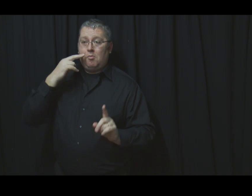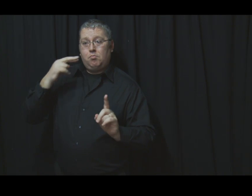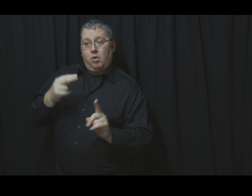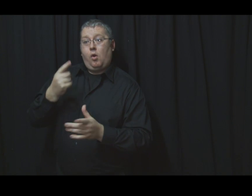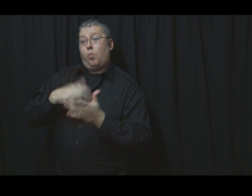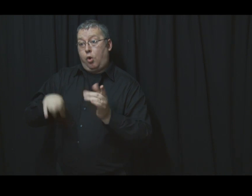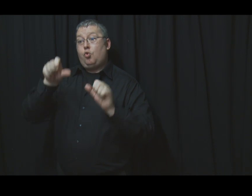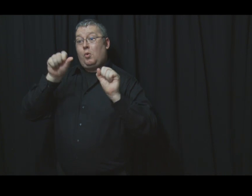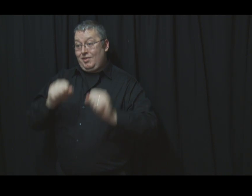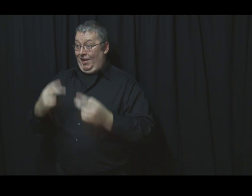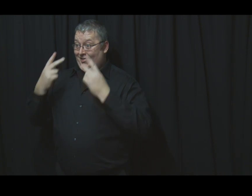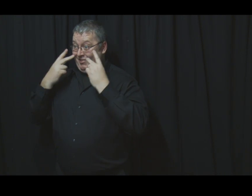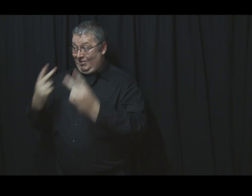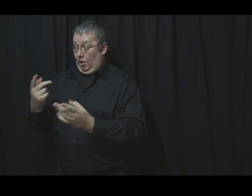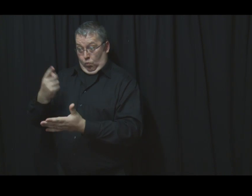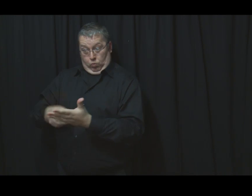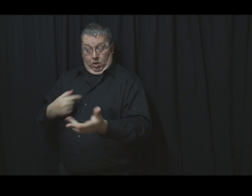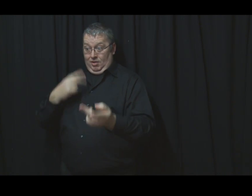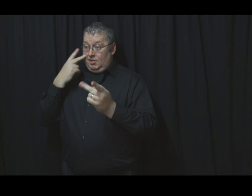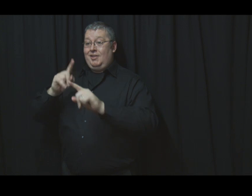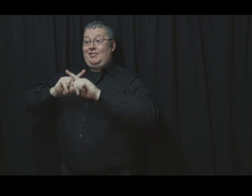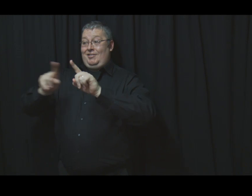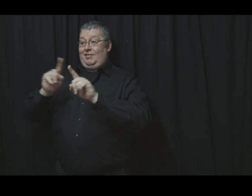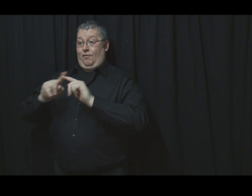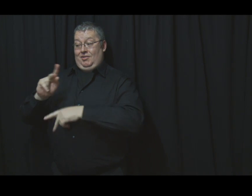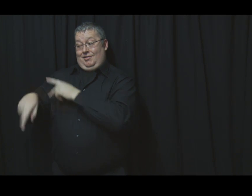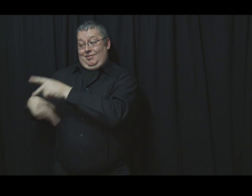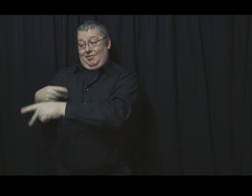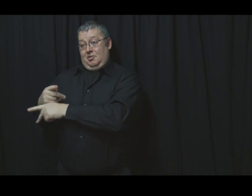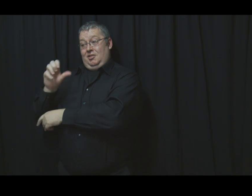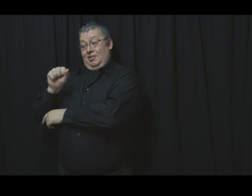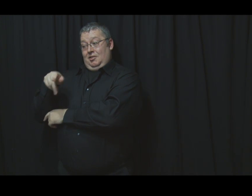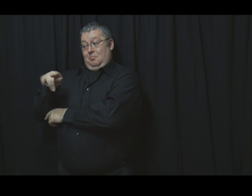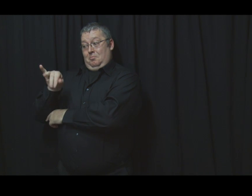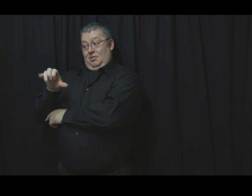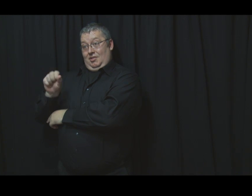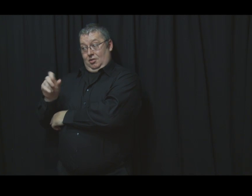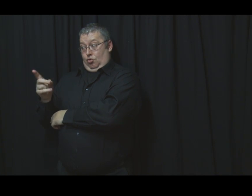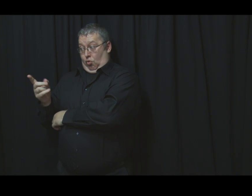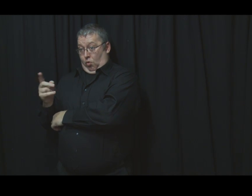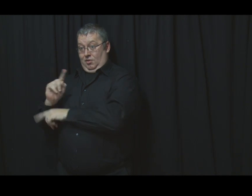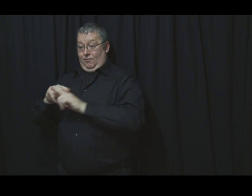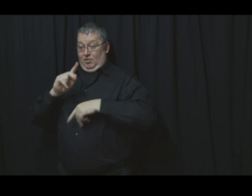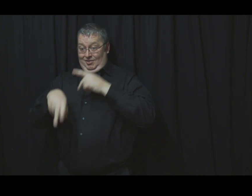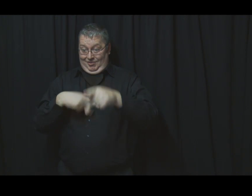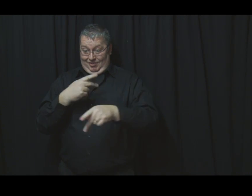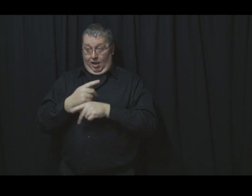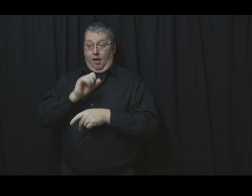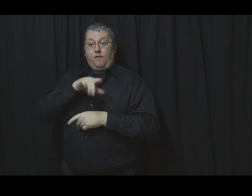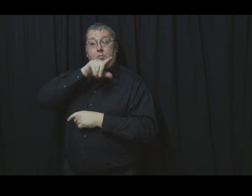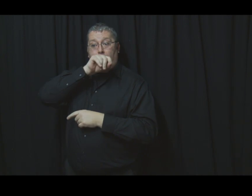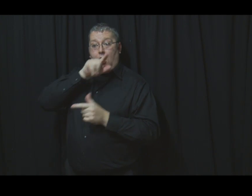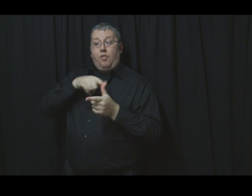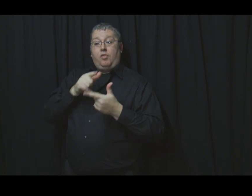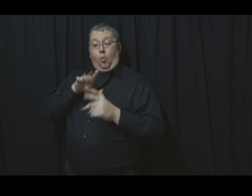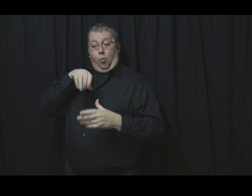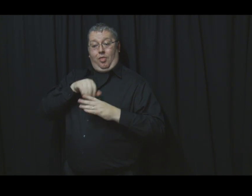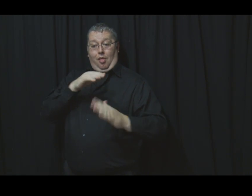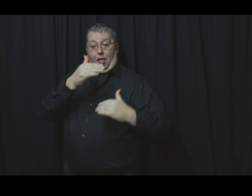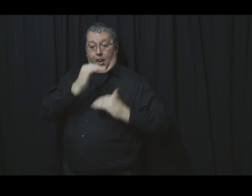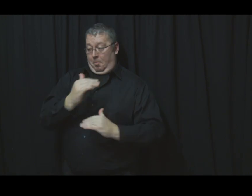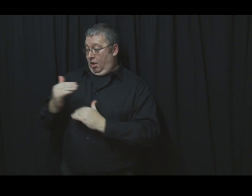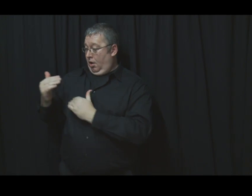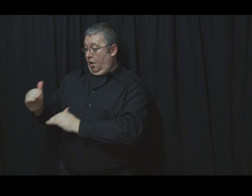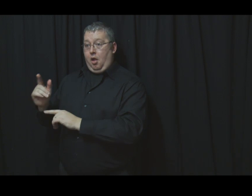observe different species of dogs, different species of finches, but then there are limits, and you don't see one